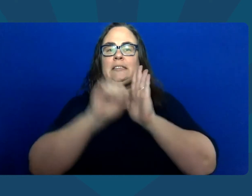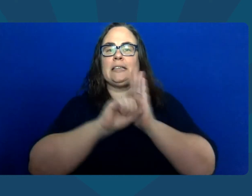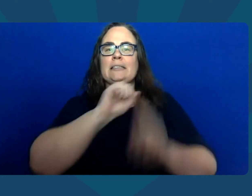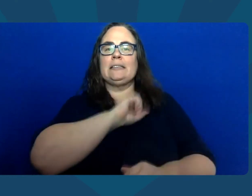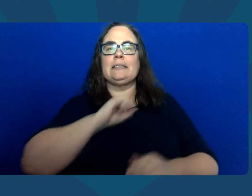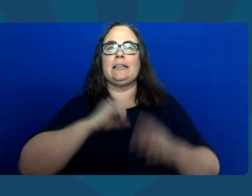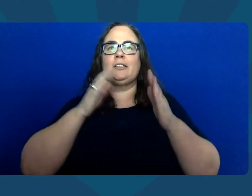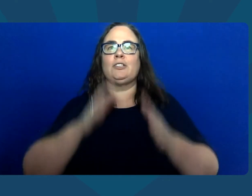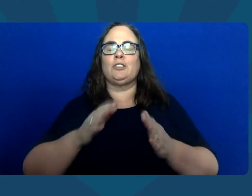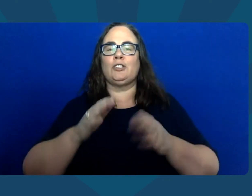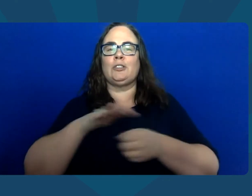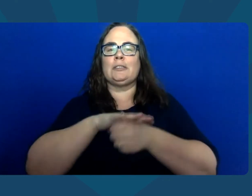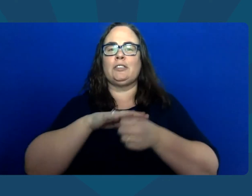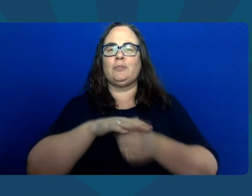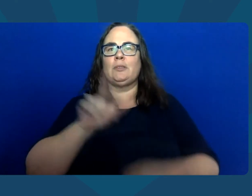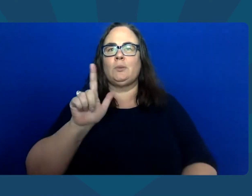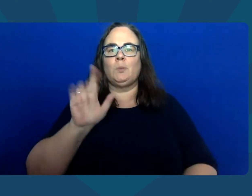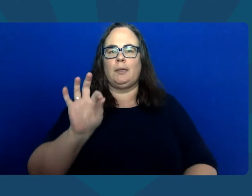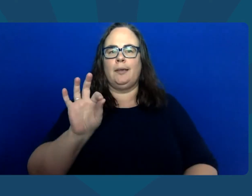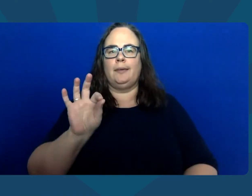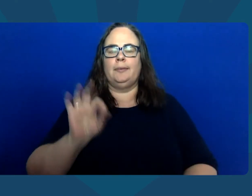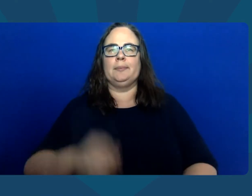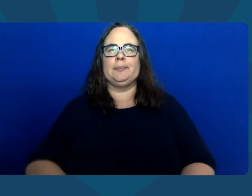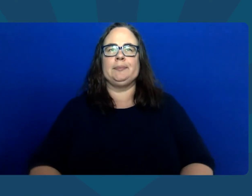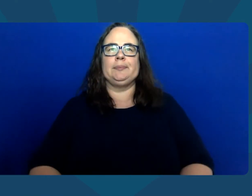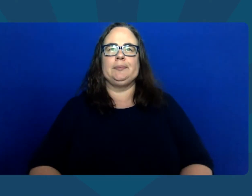Candidates for State Senator, District